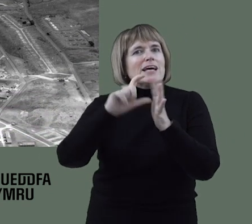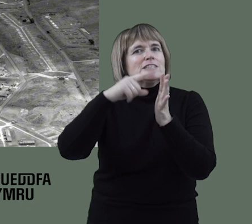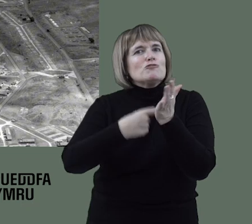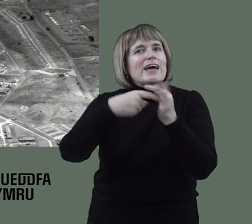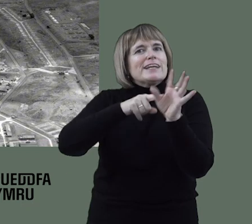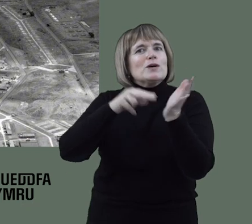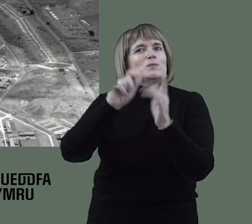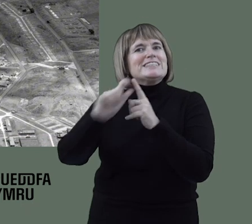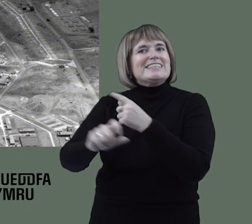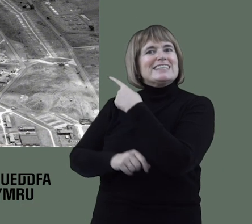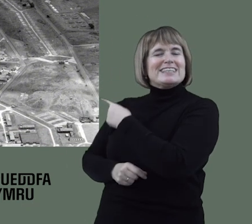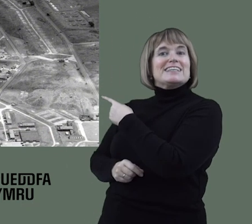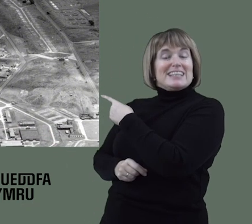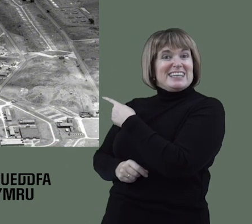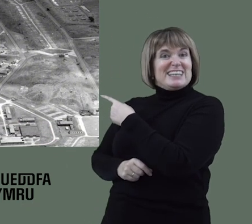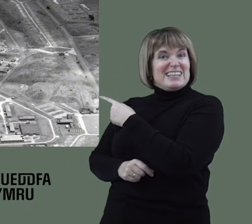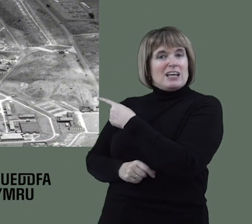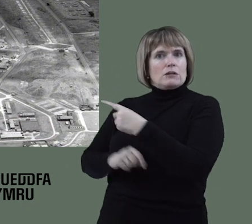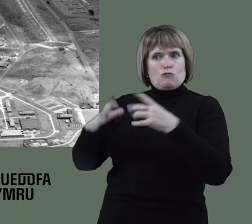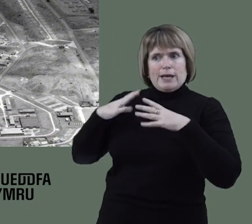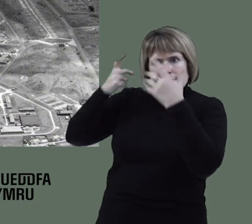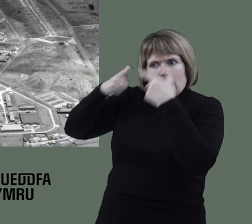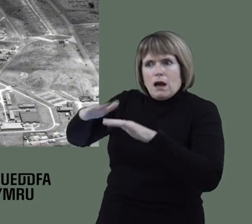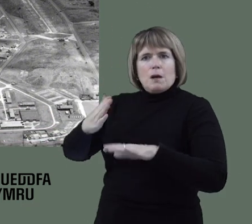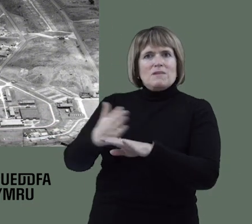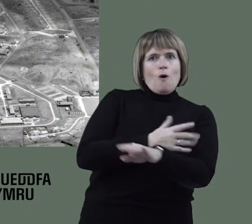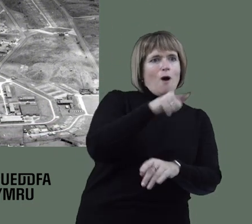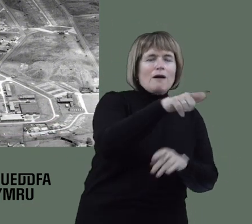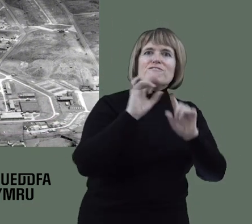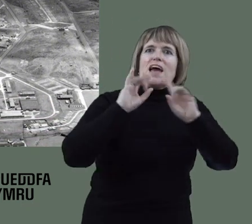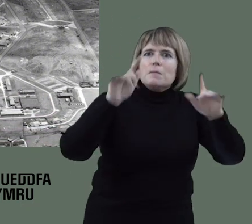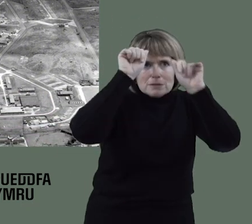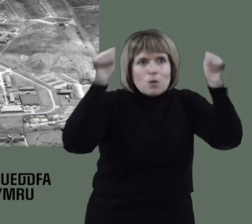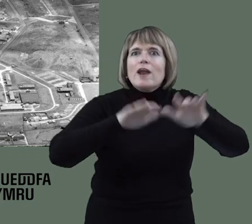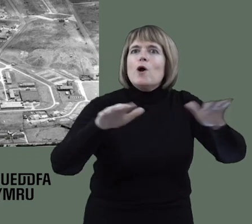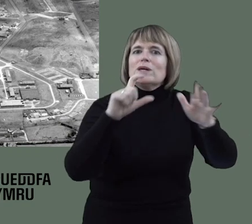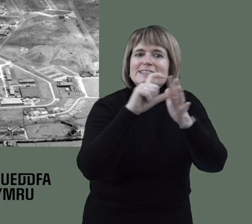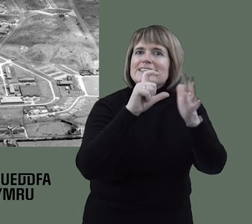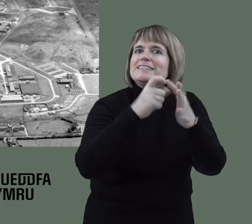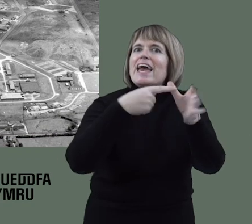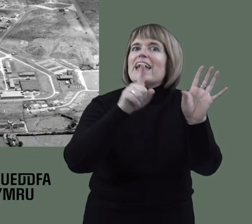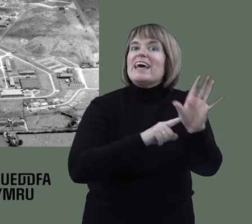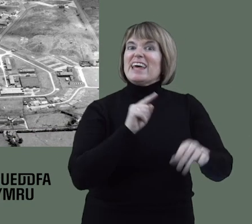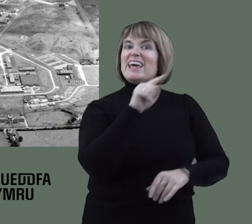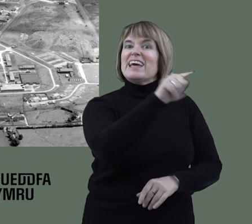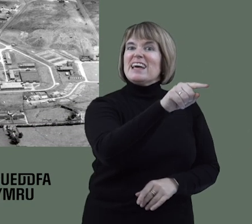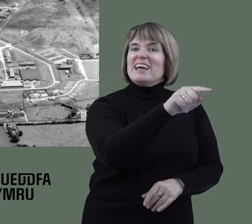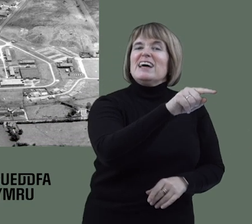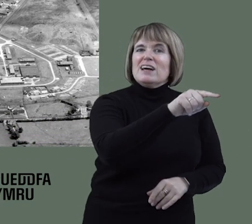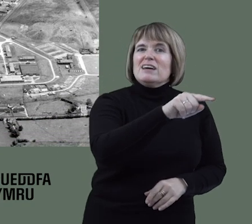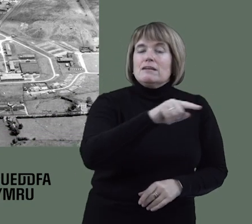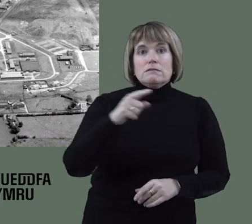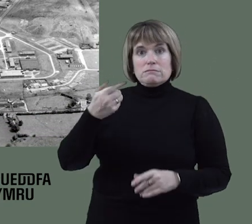whiskey places. They had camps up there just before D-Day, and they never used those camps